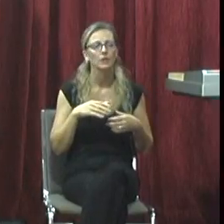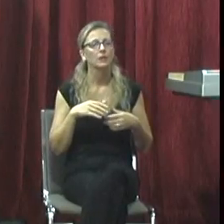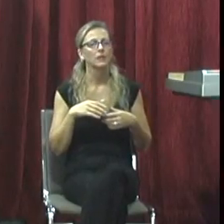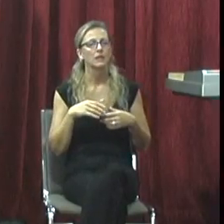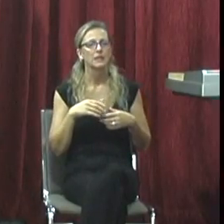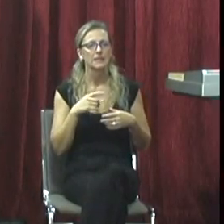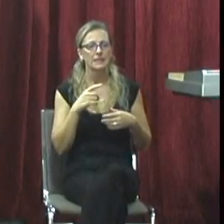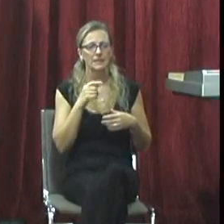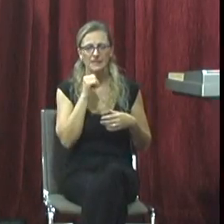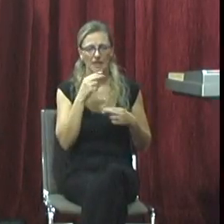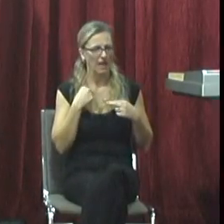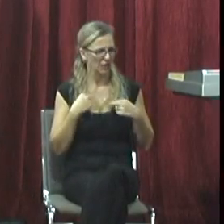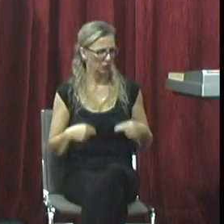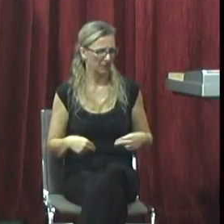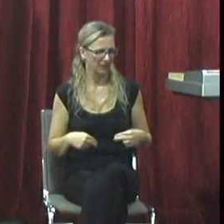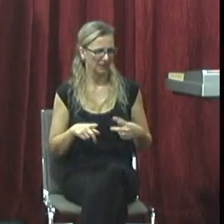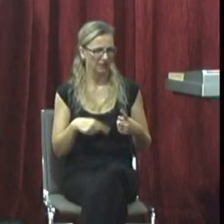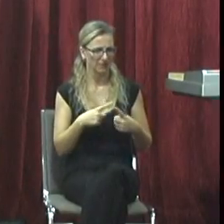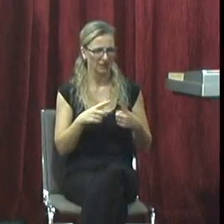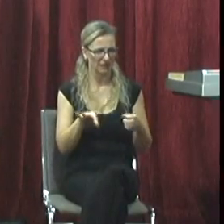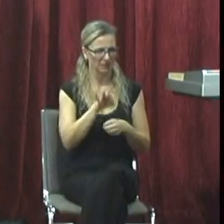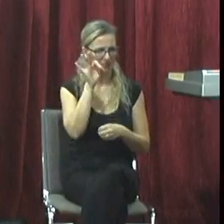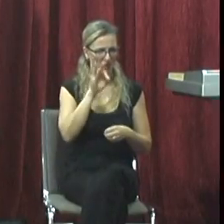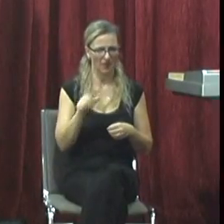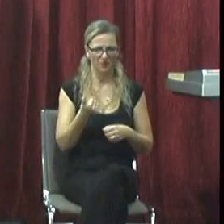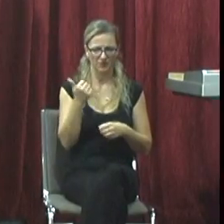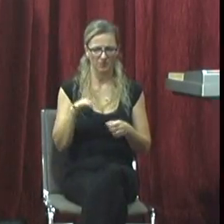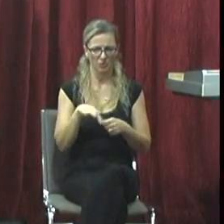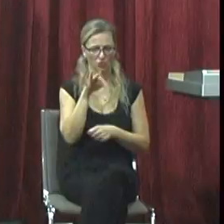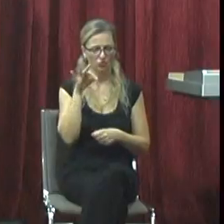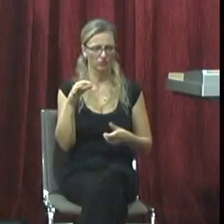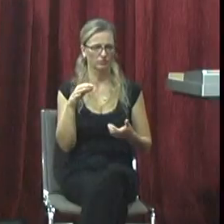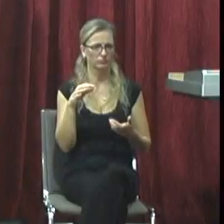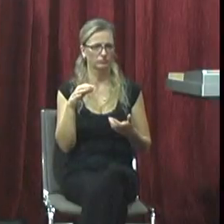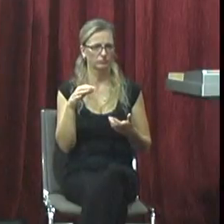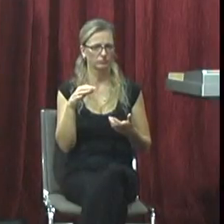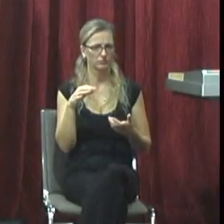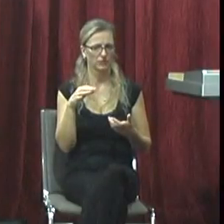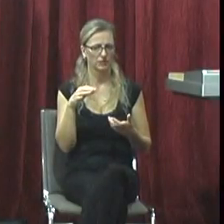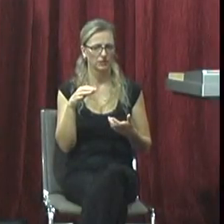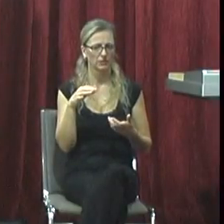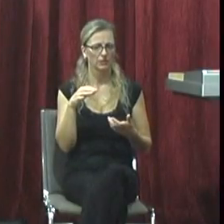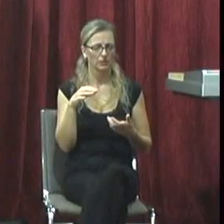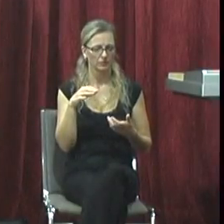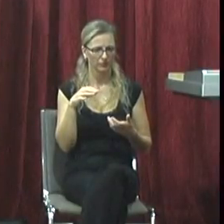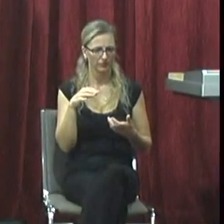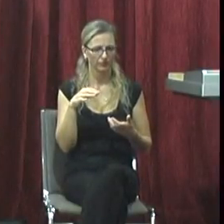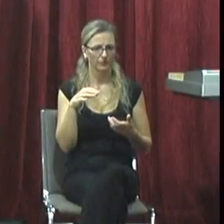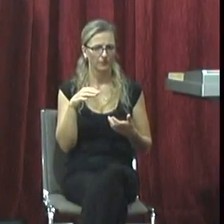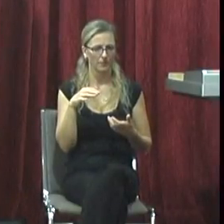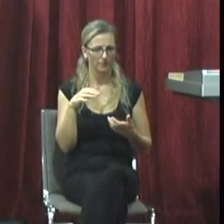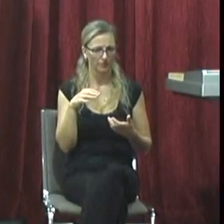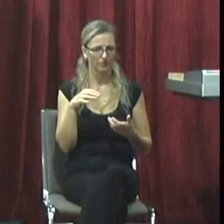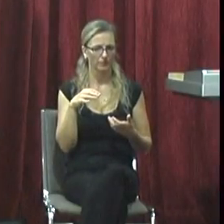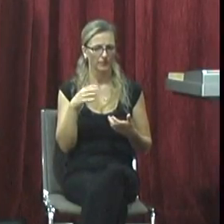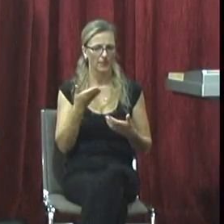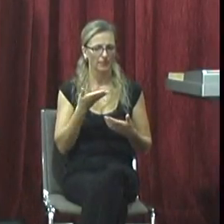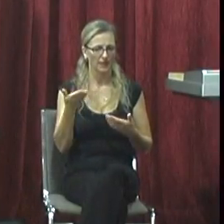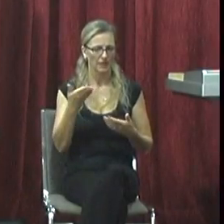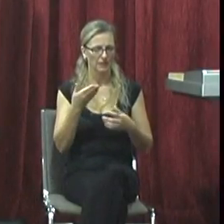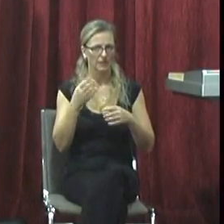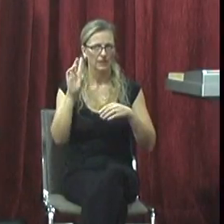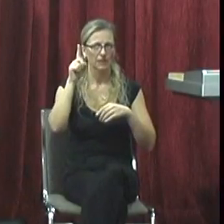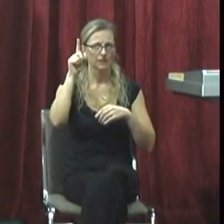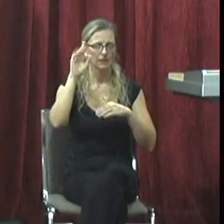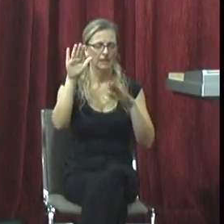rulers, authorities, and cosmic powers governing this darkness, against the spiritual forces of evil in the heavenly